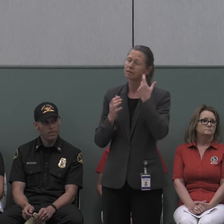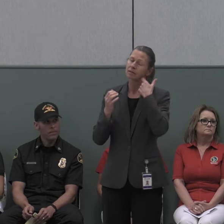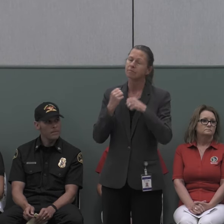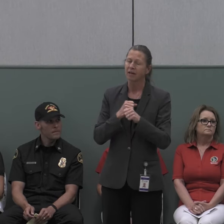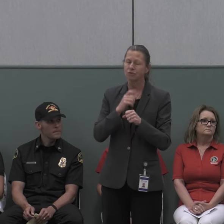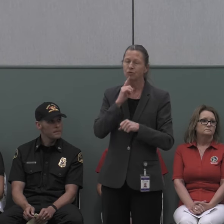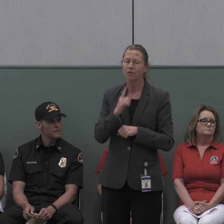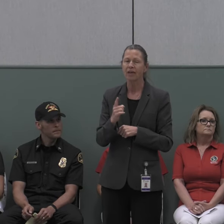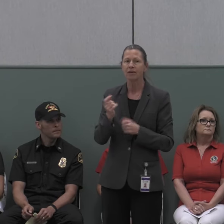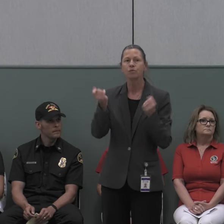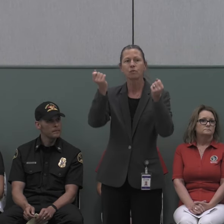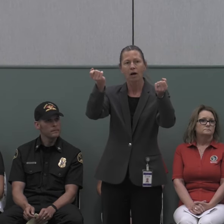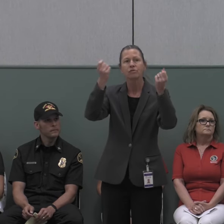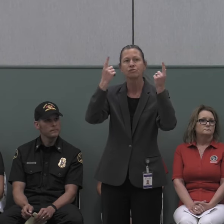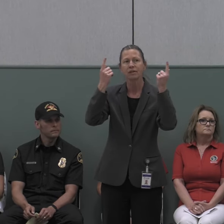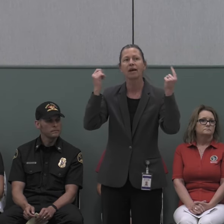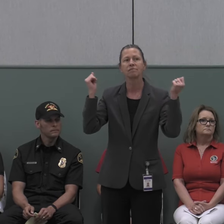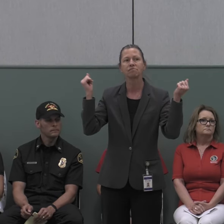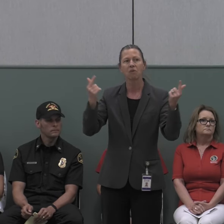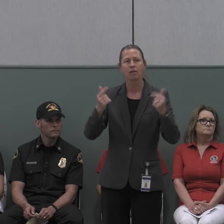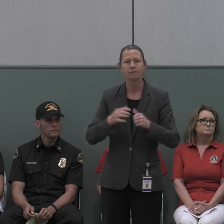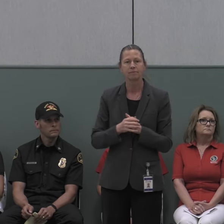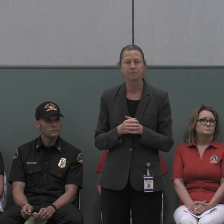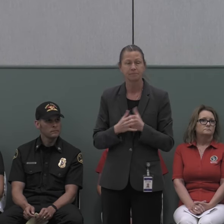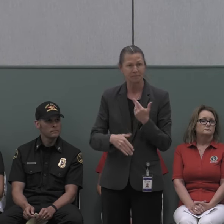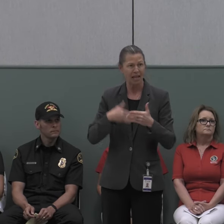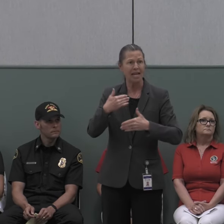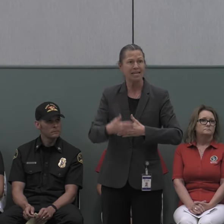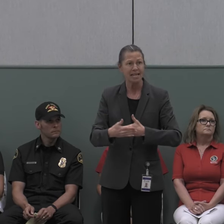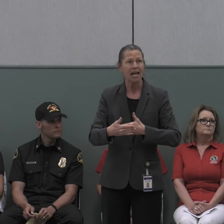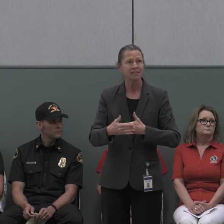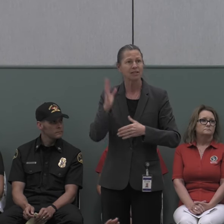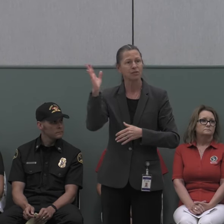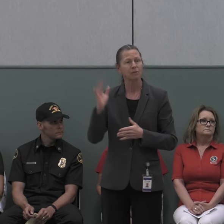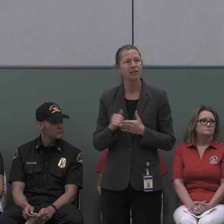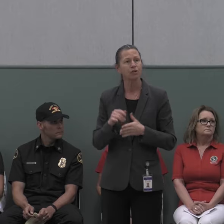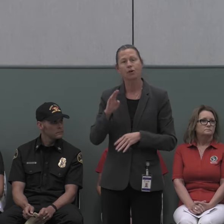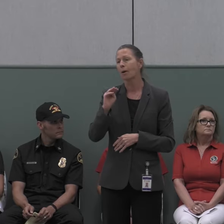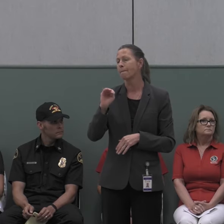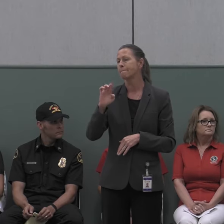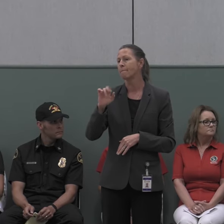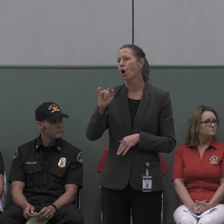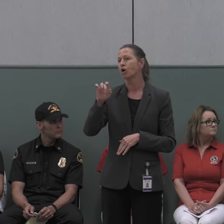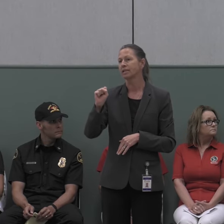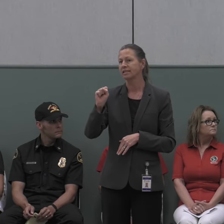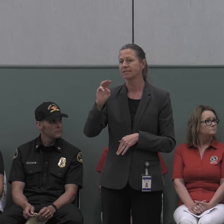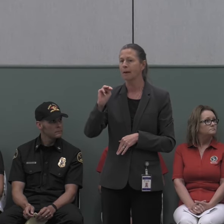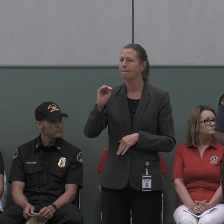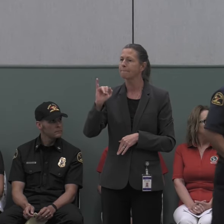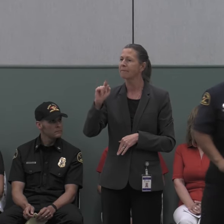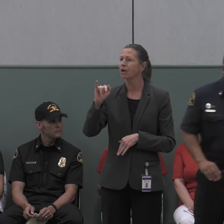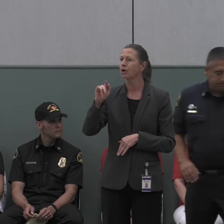need. Next speaker from Marley's Miracle Month, Catherine Mackey.